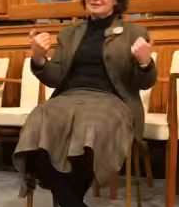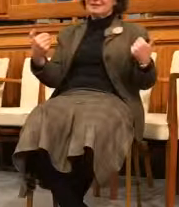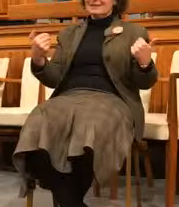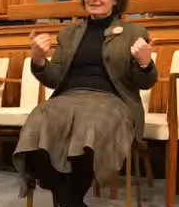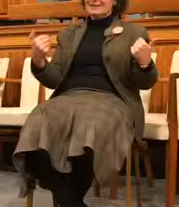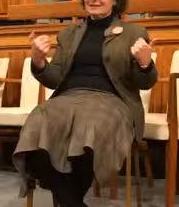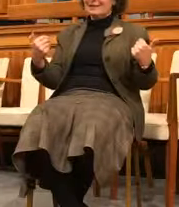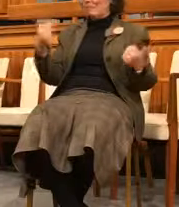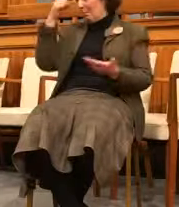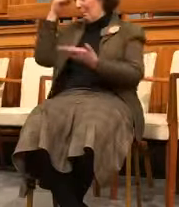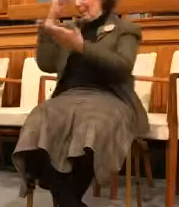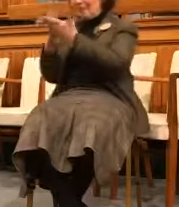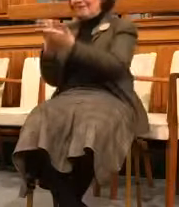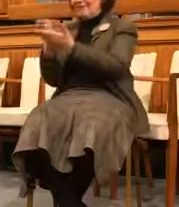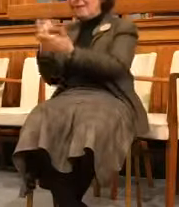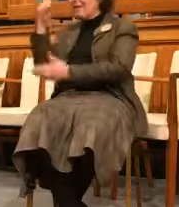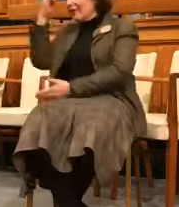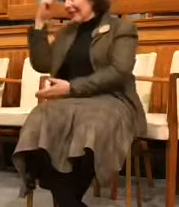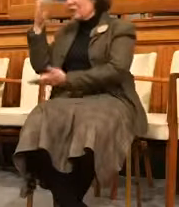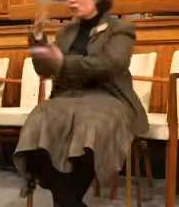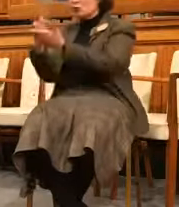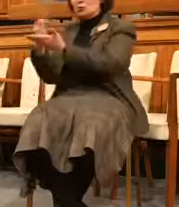I hope I haven't made it complex.